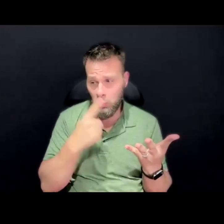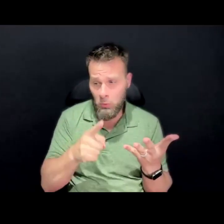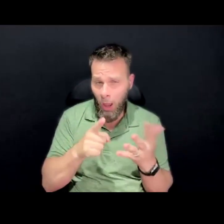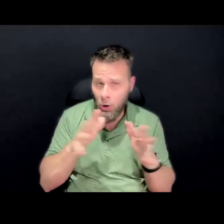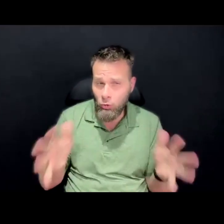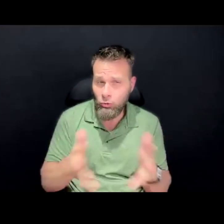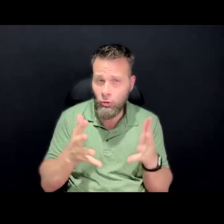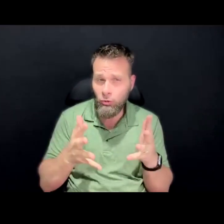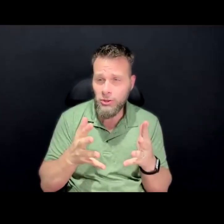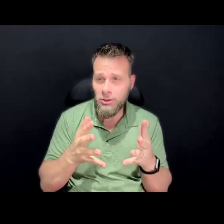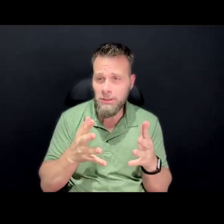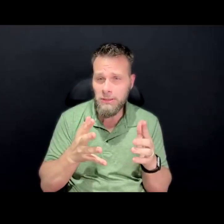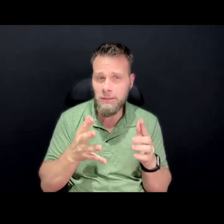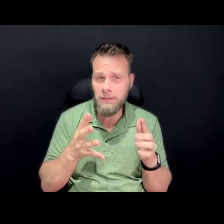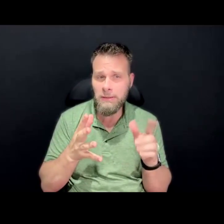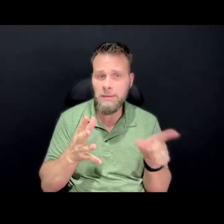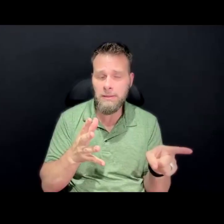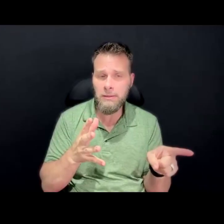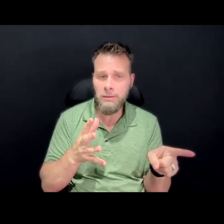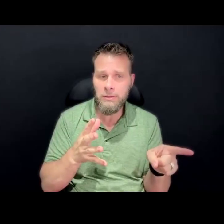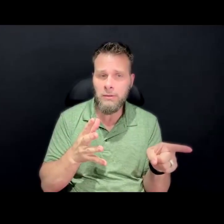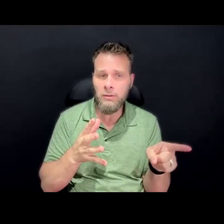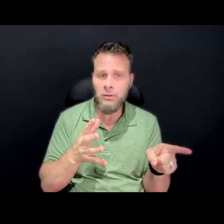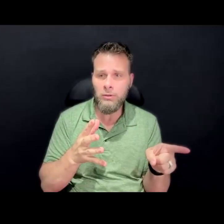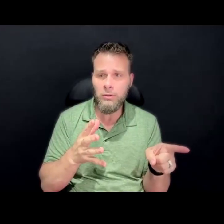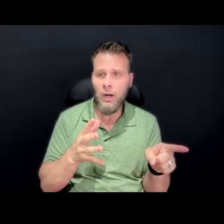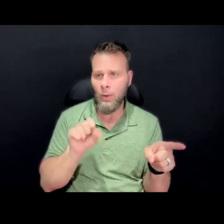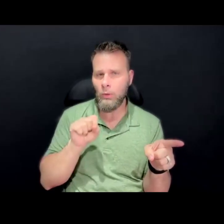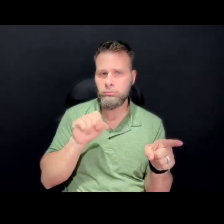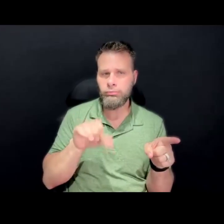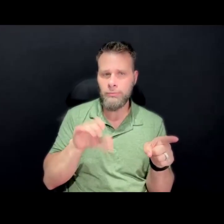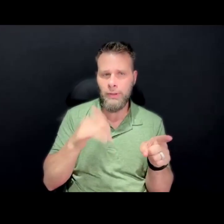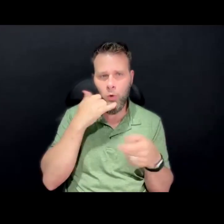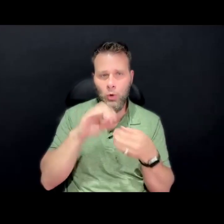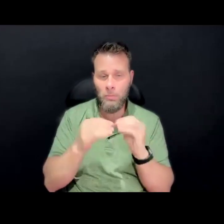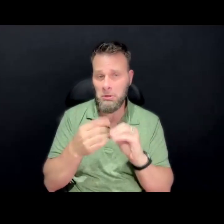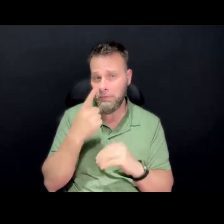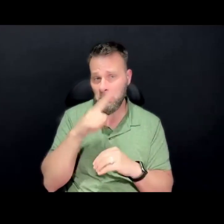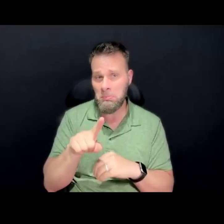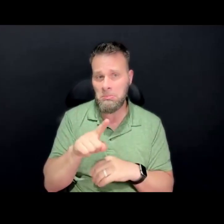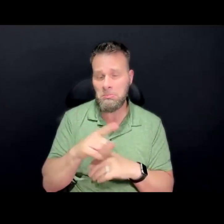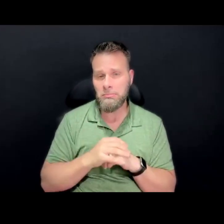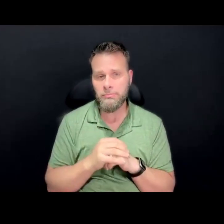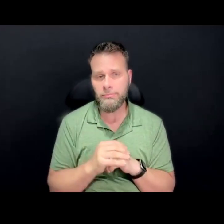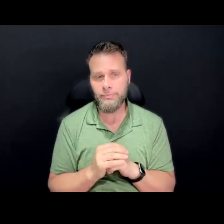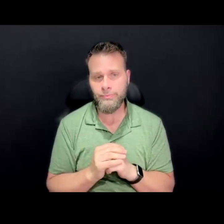so? And I can say the number for you to repeat, if that's helpful.